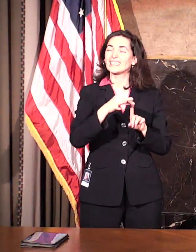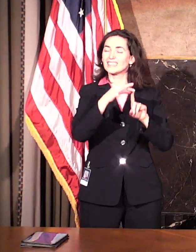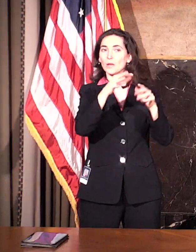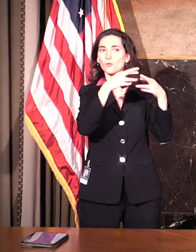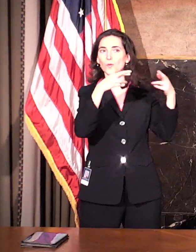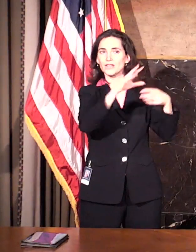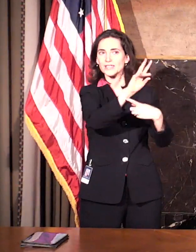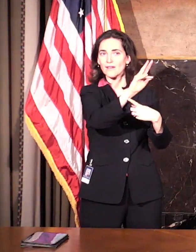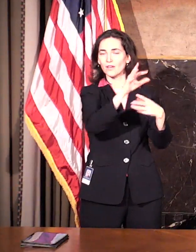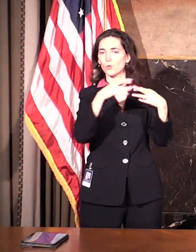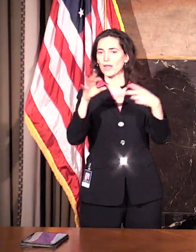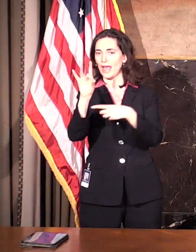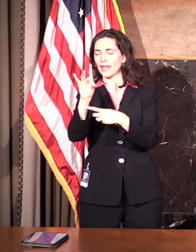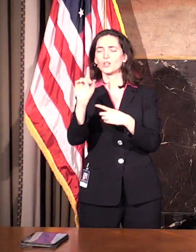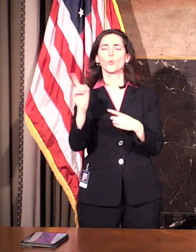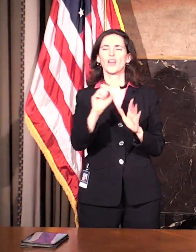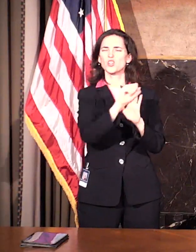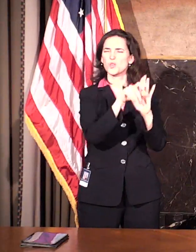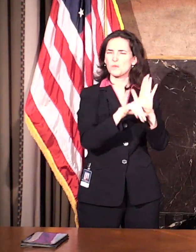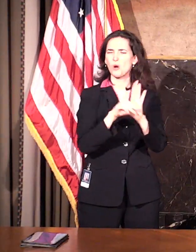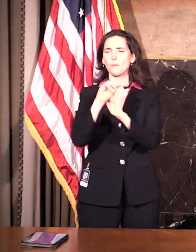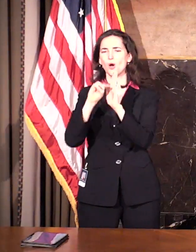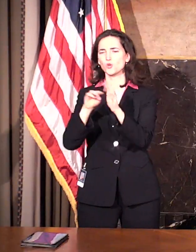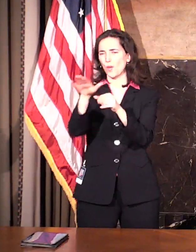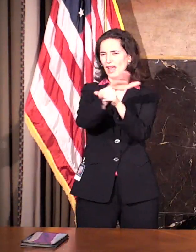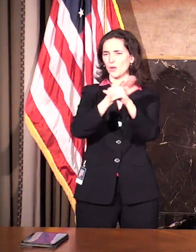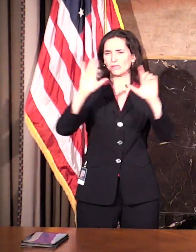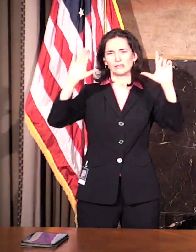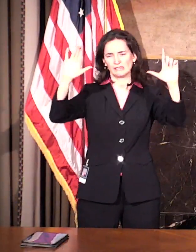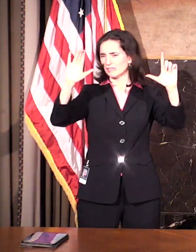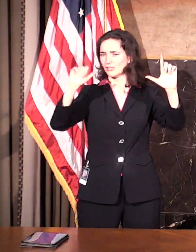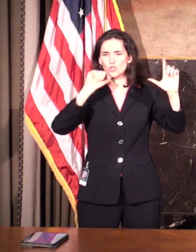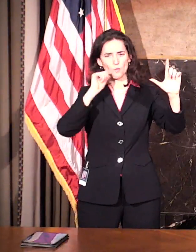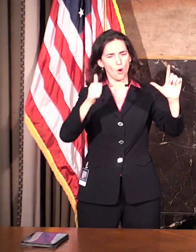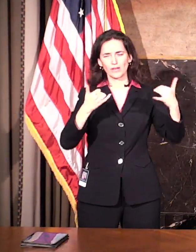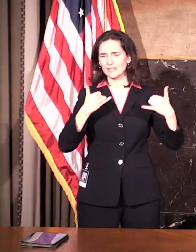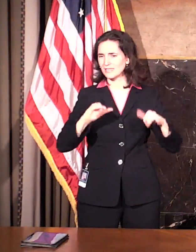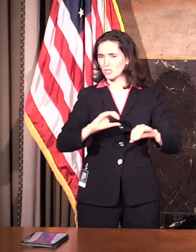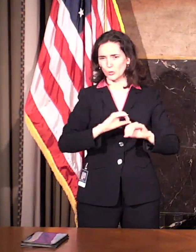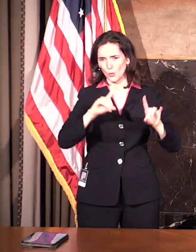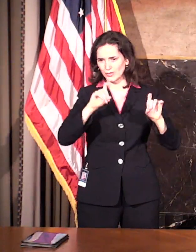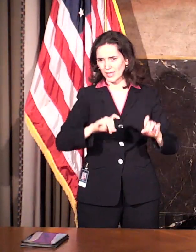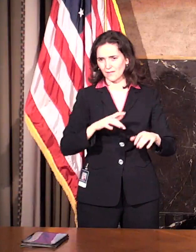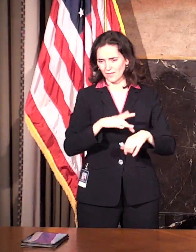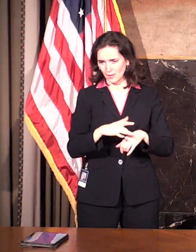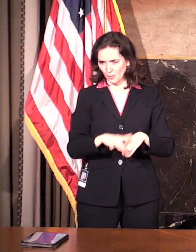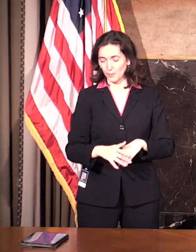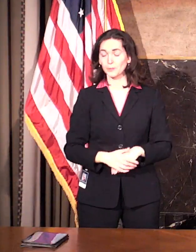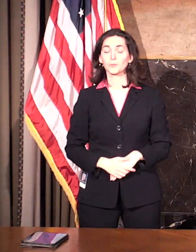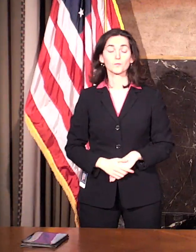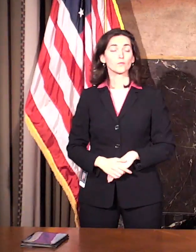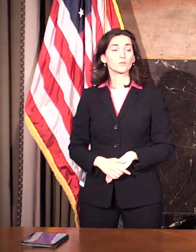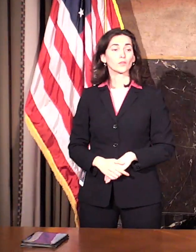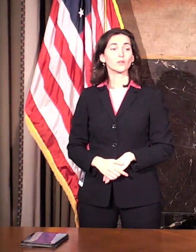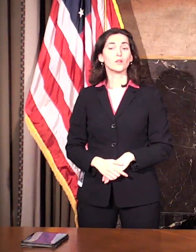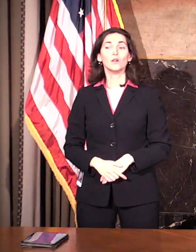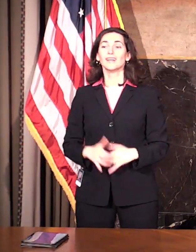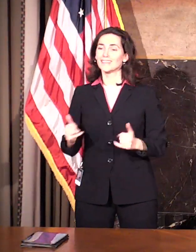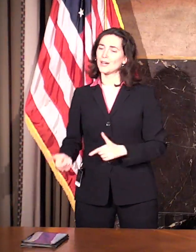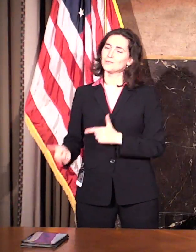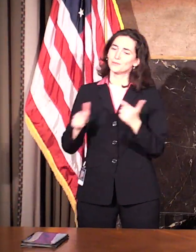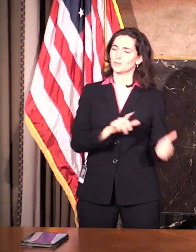corridor. So at this time, I'm going to ask Dr. Canner to come up. He will make some remarks. As you always